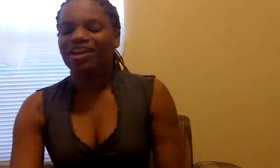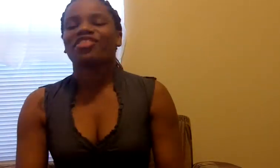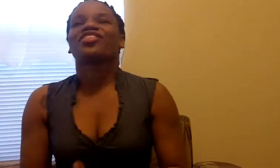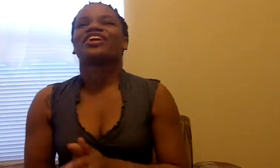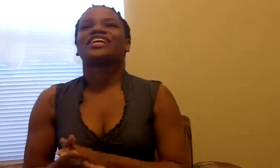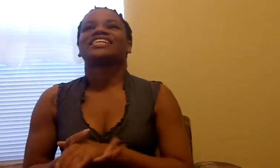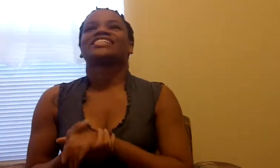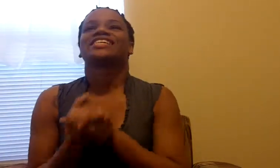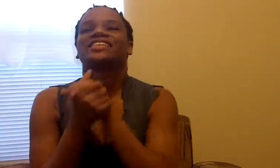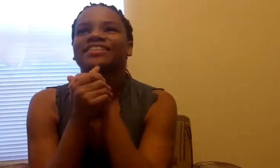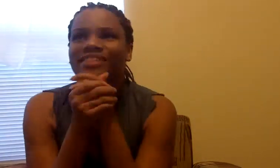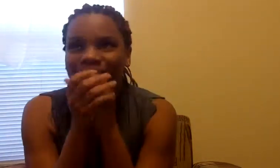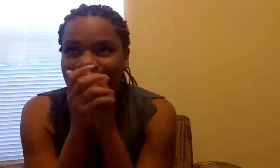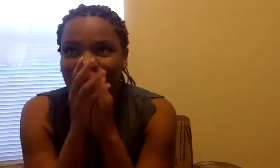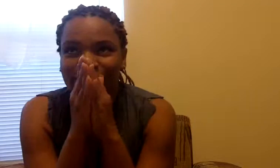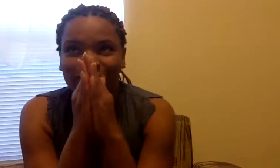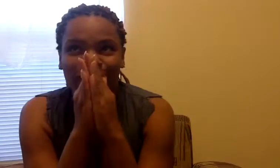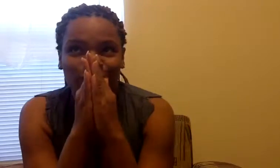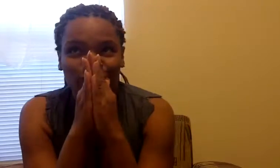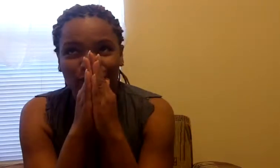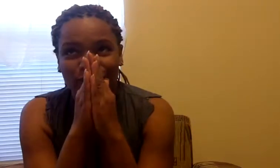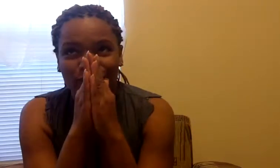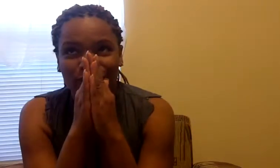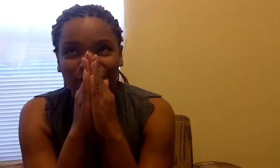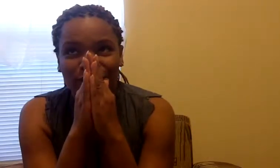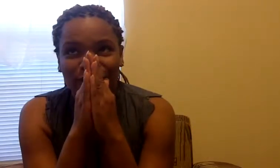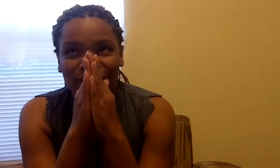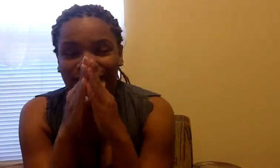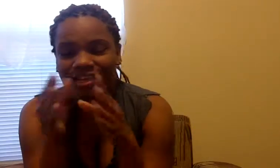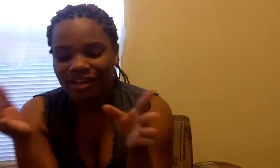Another thing is, let me see.